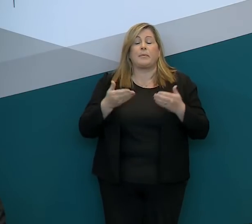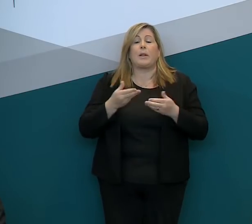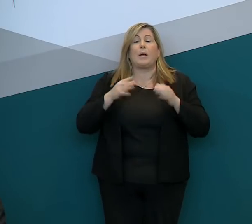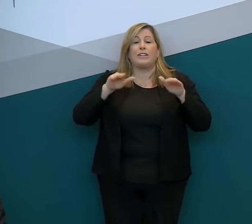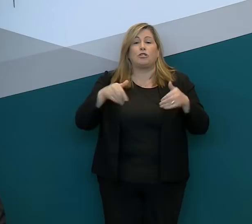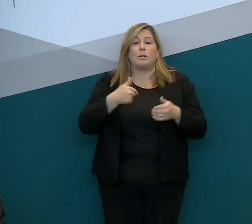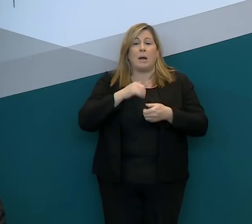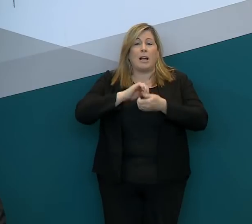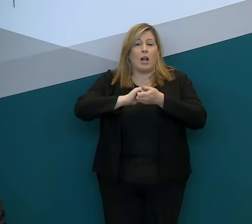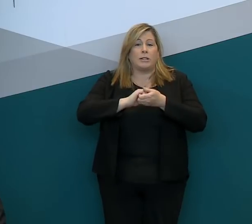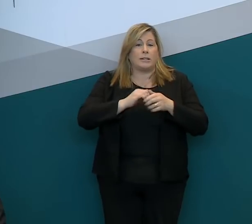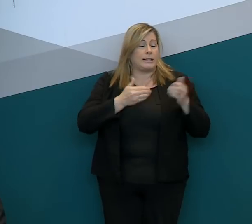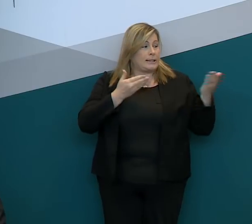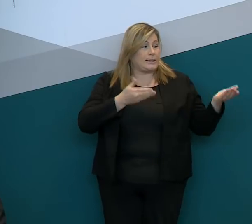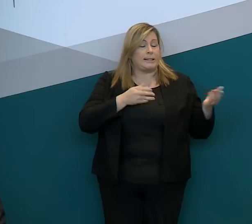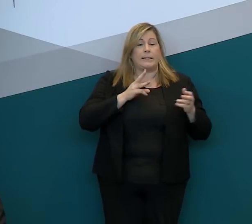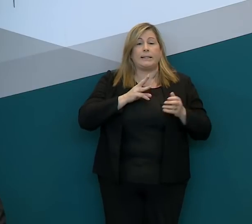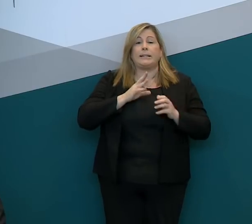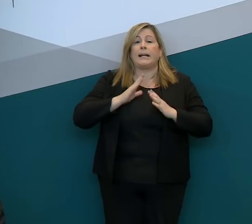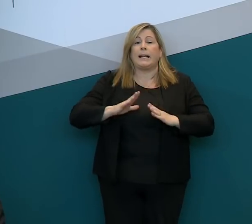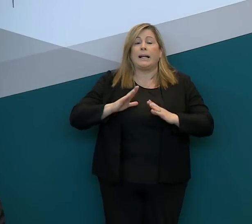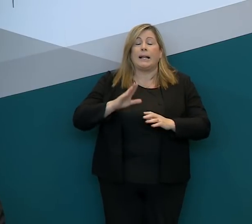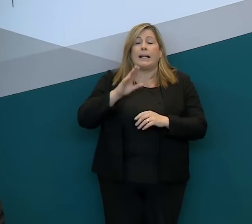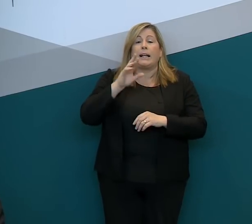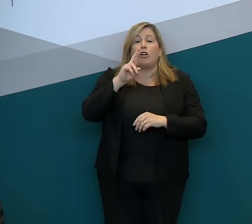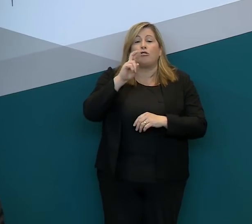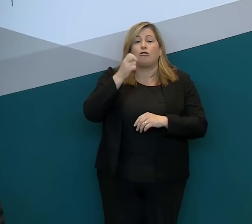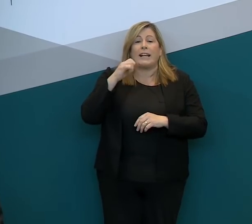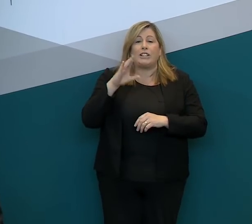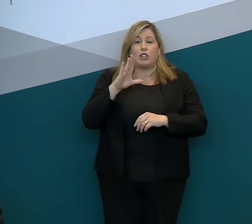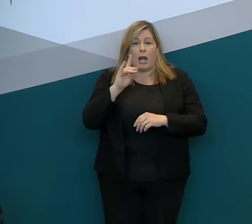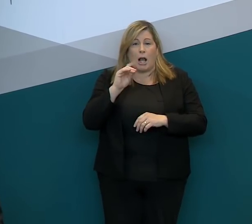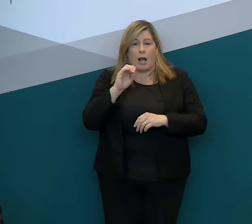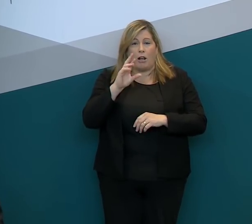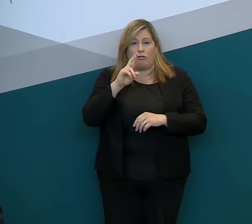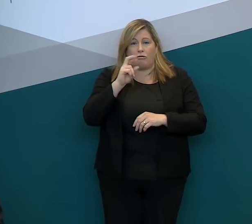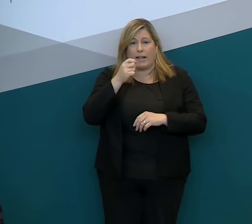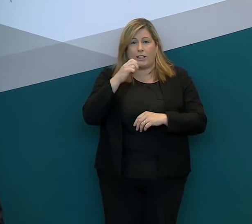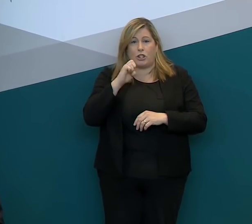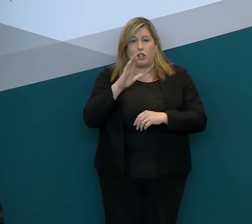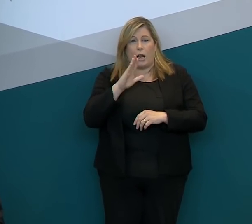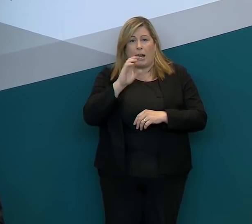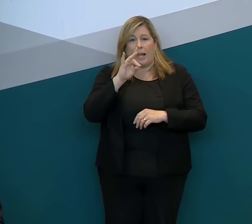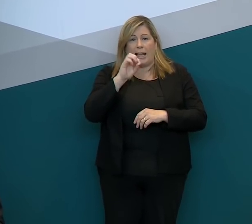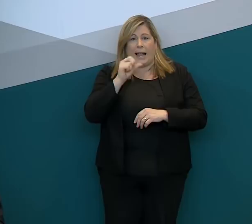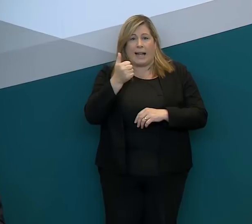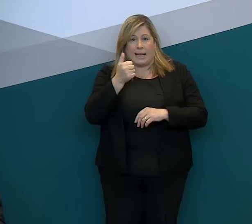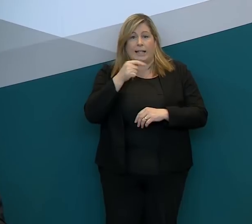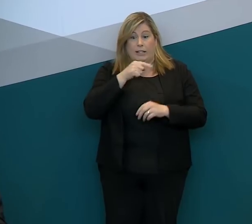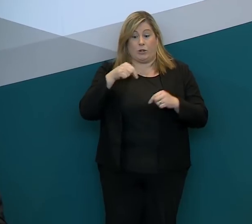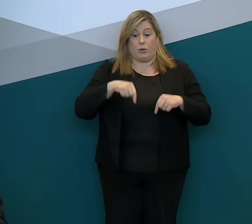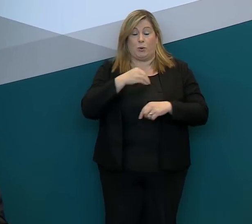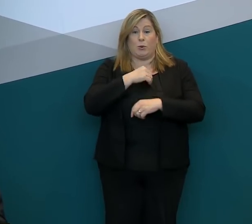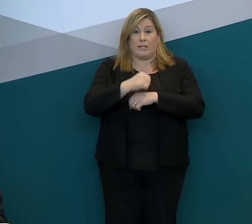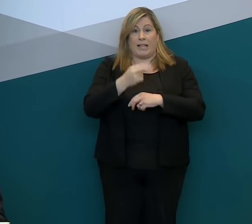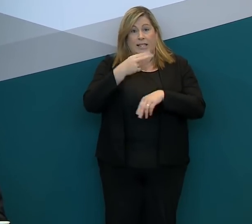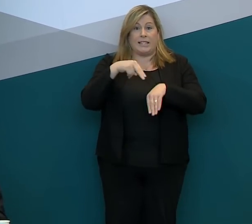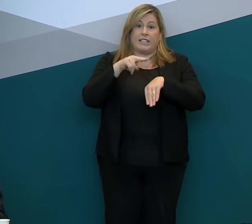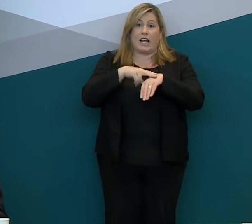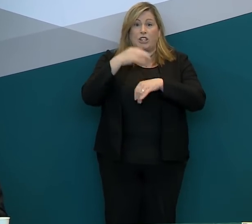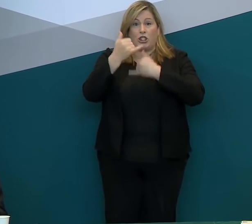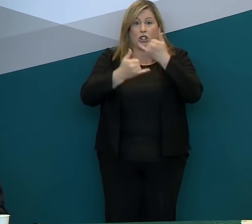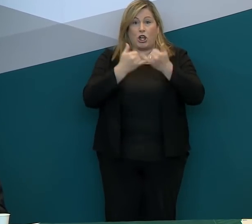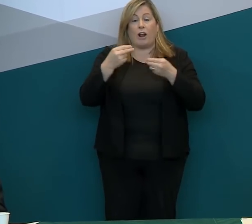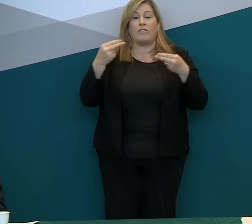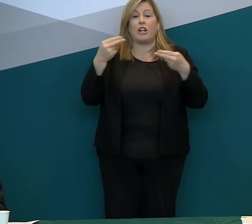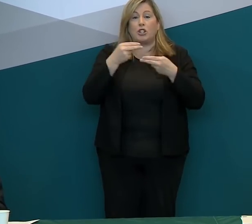introduce you to my colleague Rachel Kennett from the Office of the Chief Nursing Officer, given that it is the International Year of the Nurse, and today is a special day, and she's going to say